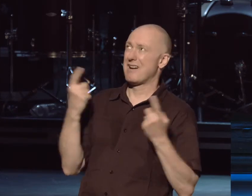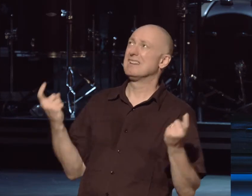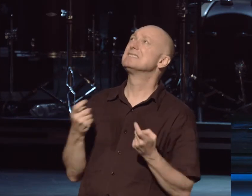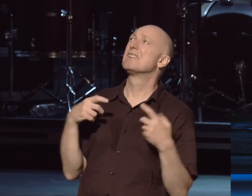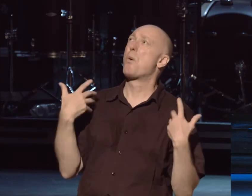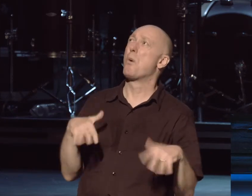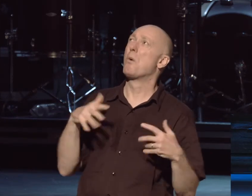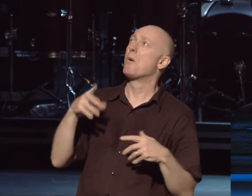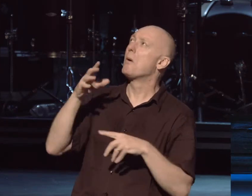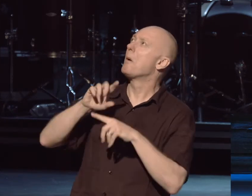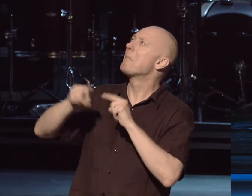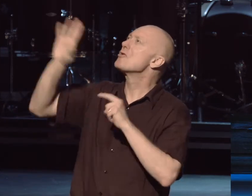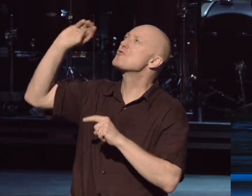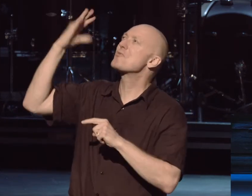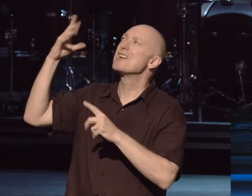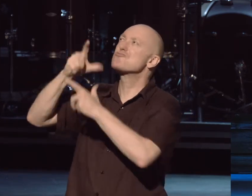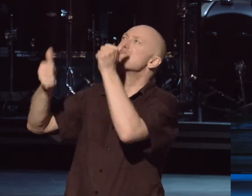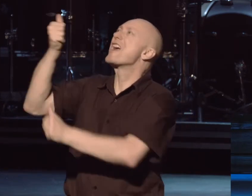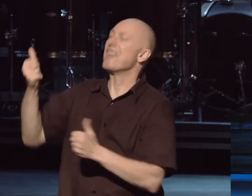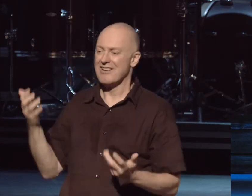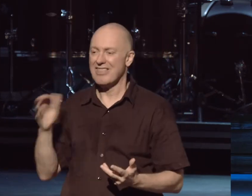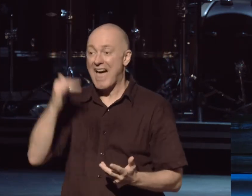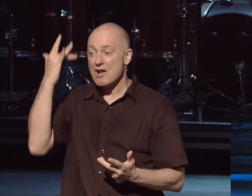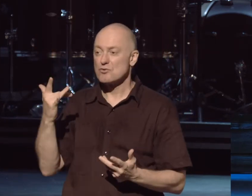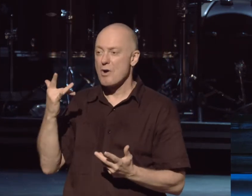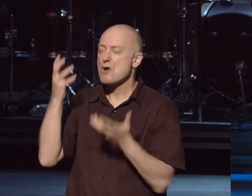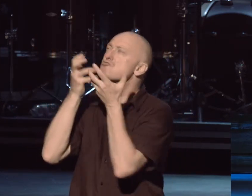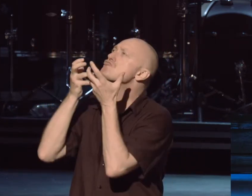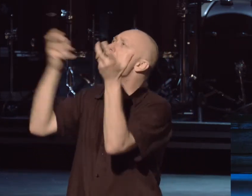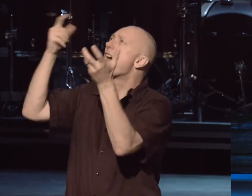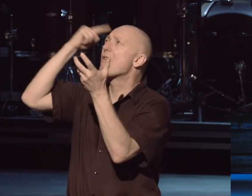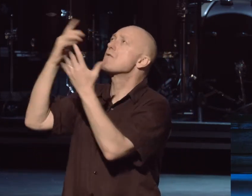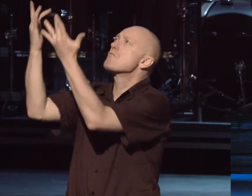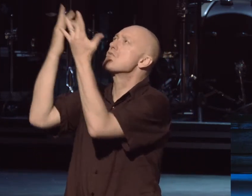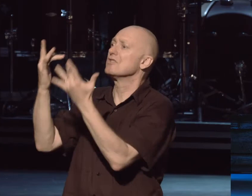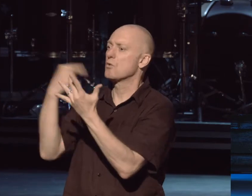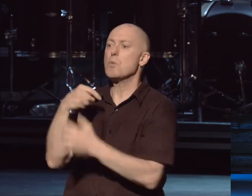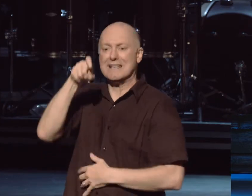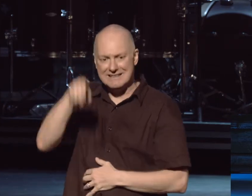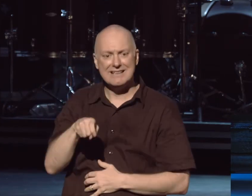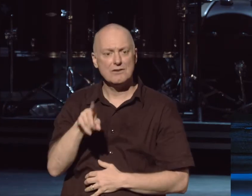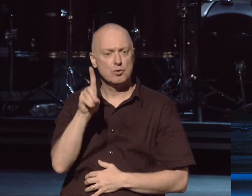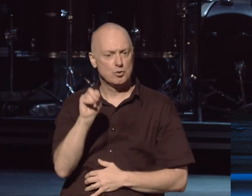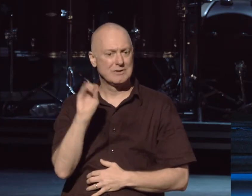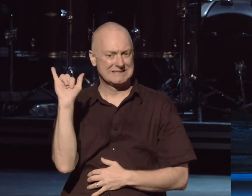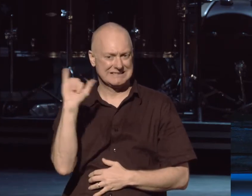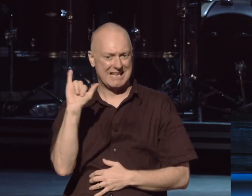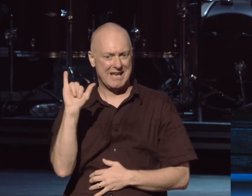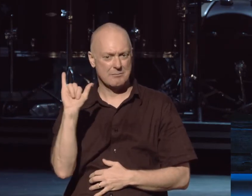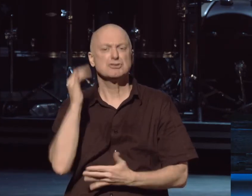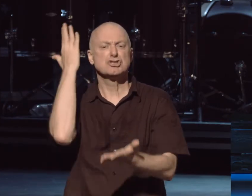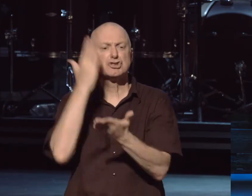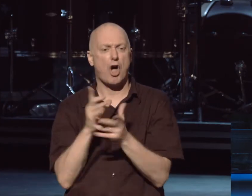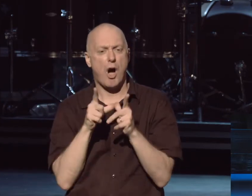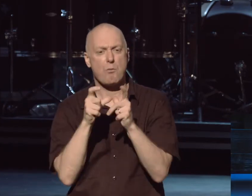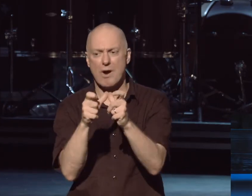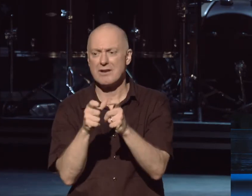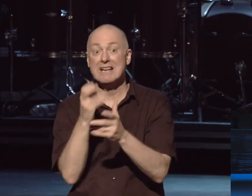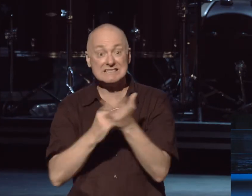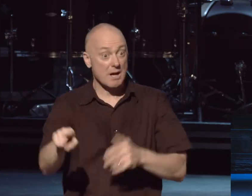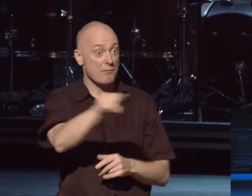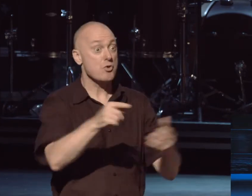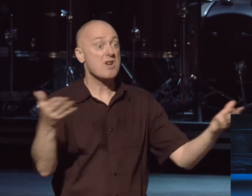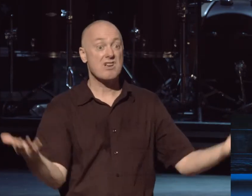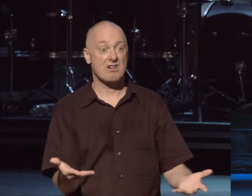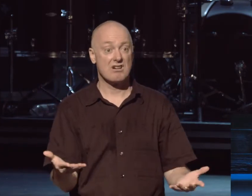greater. That's why he cried out for mercy. We must do the same. Stop running. Some of you are here today. You've never known